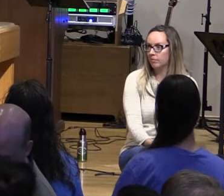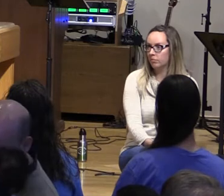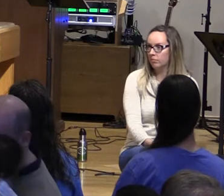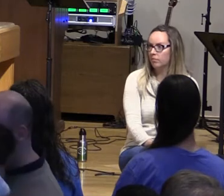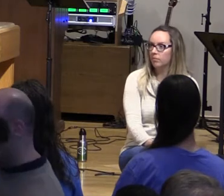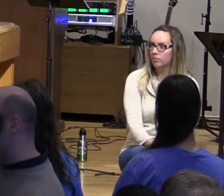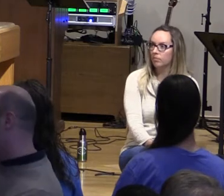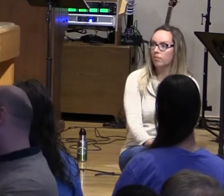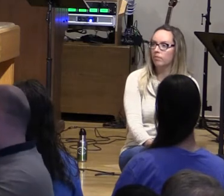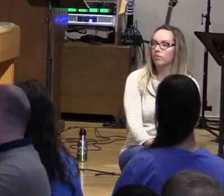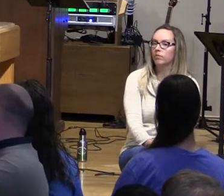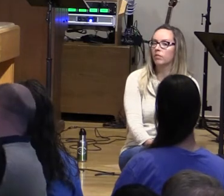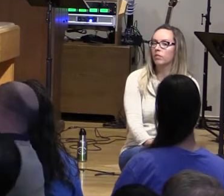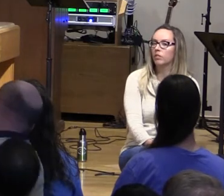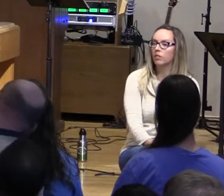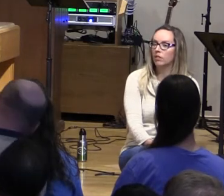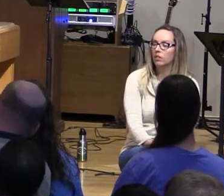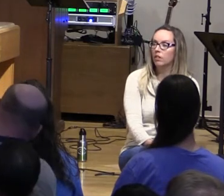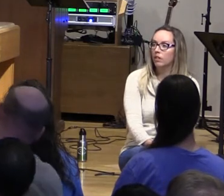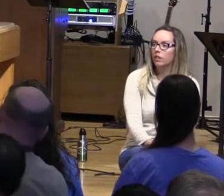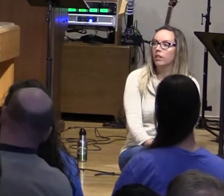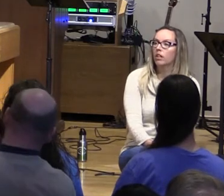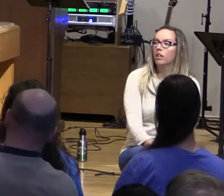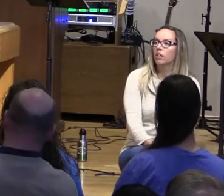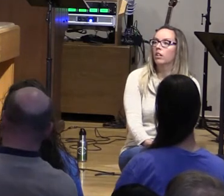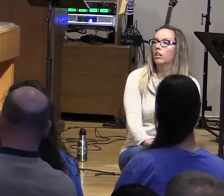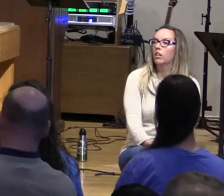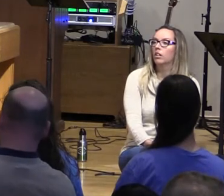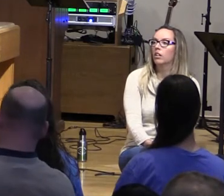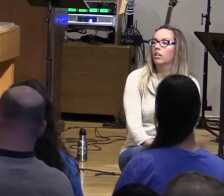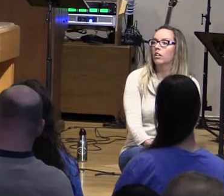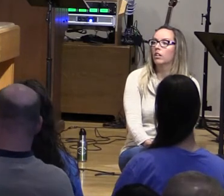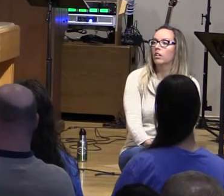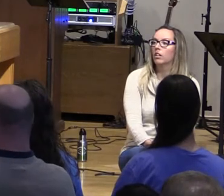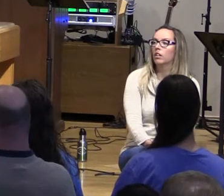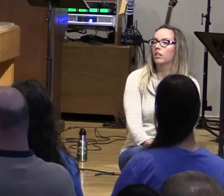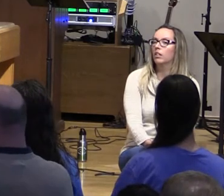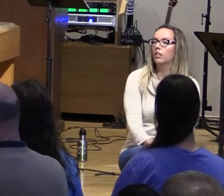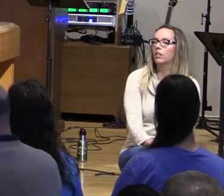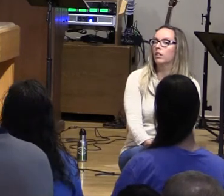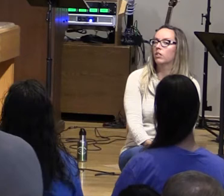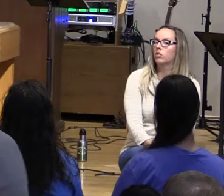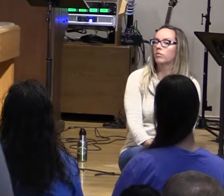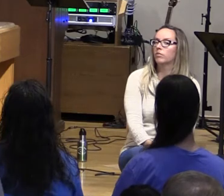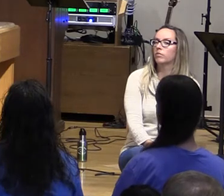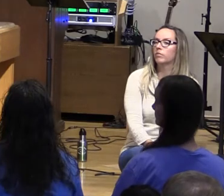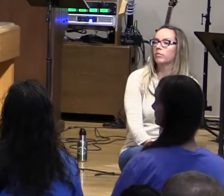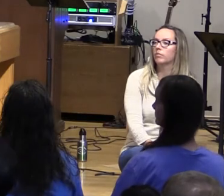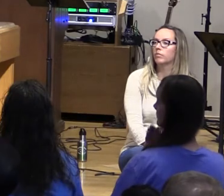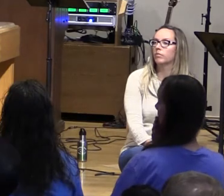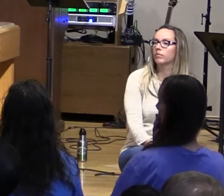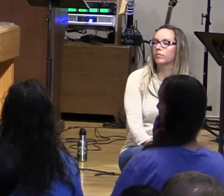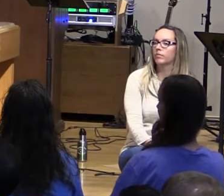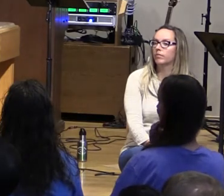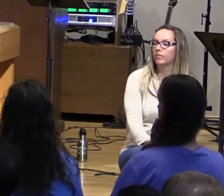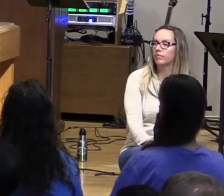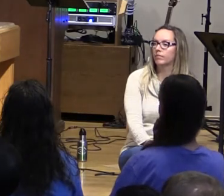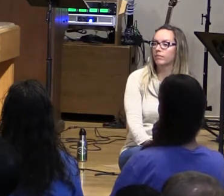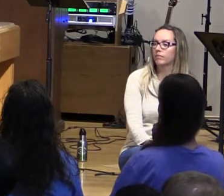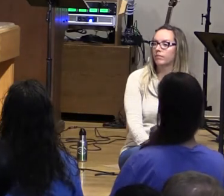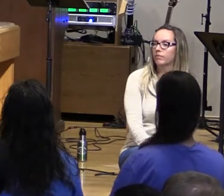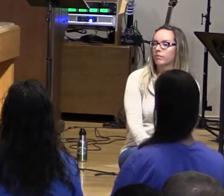to you, will you remain a faithful member of Christ's holy church and serve as Christ's representative in the world? Yes.